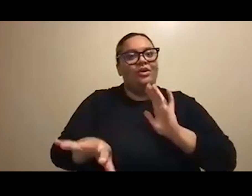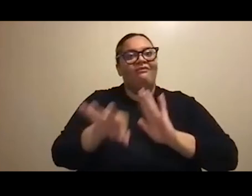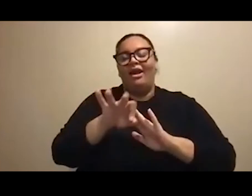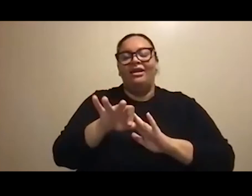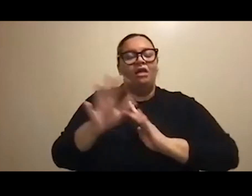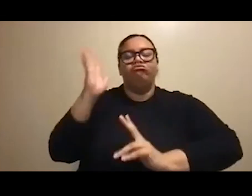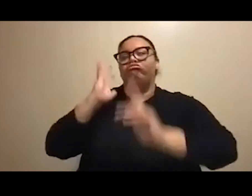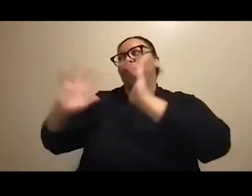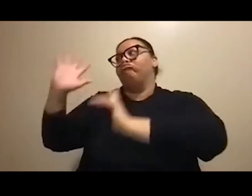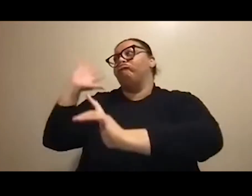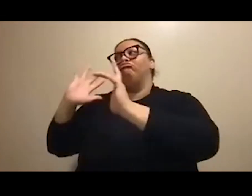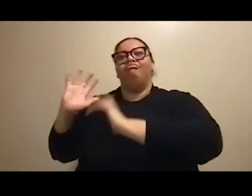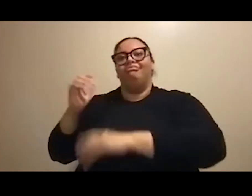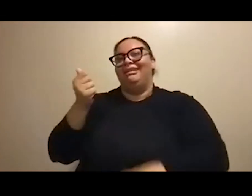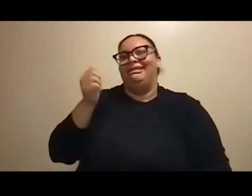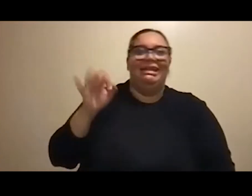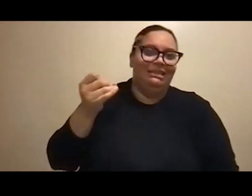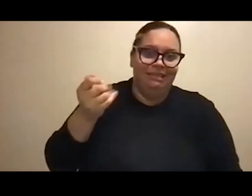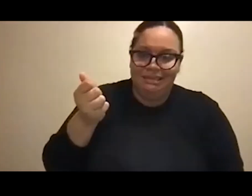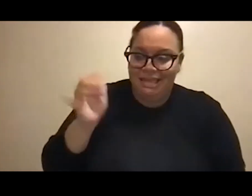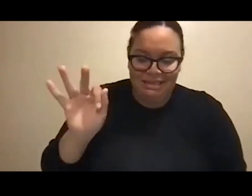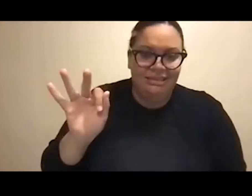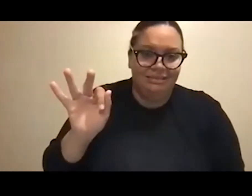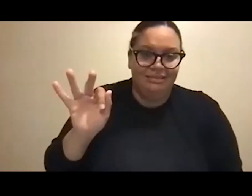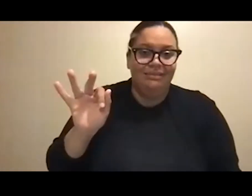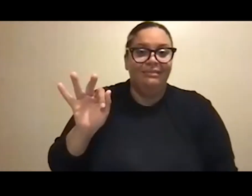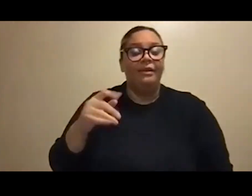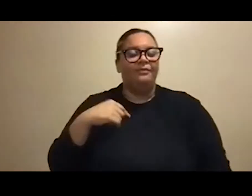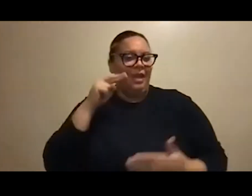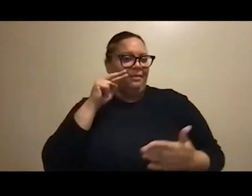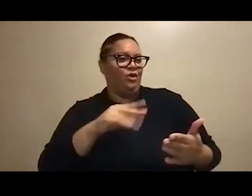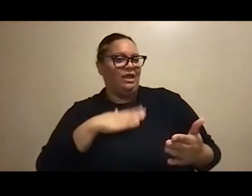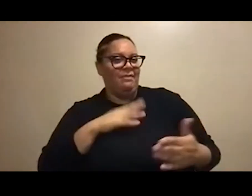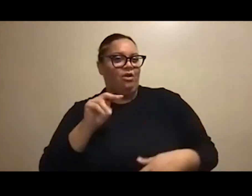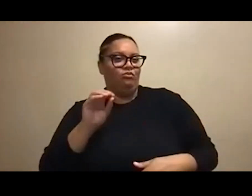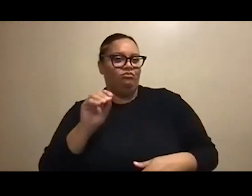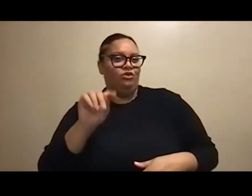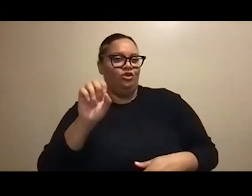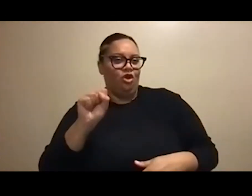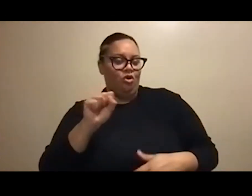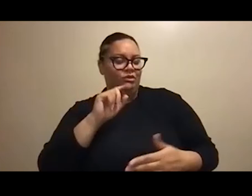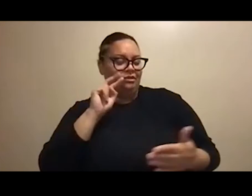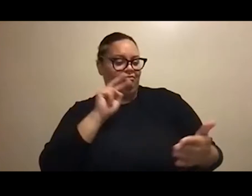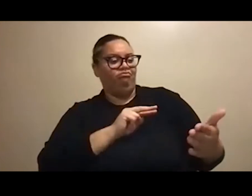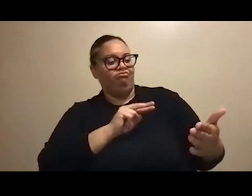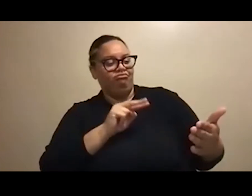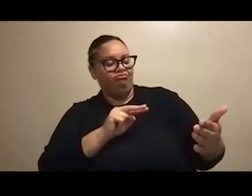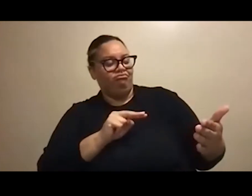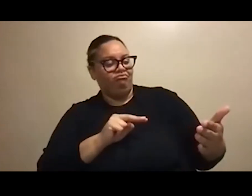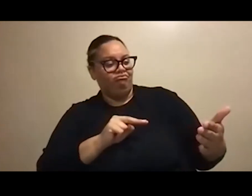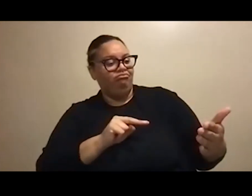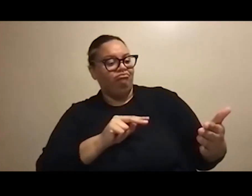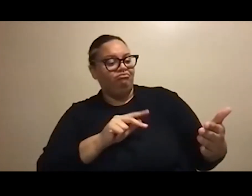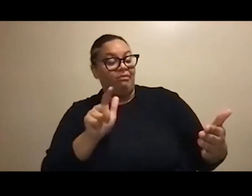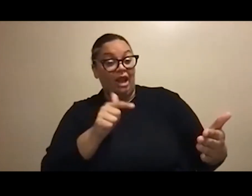terra. There are other greatest hits. I'm looking at my notes in the time. There are other greatest hits that we can